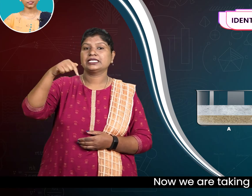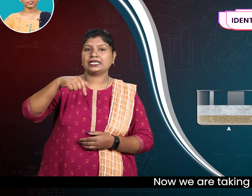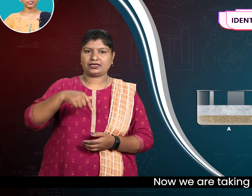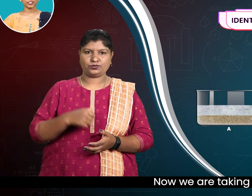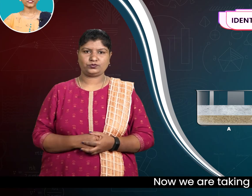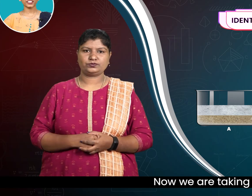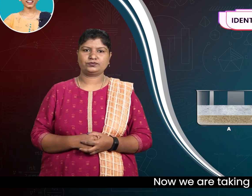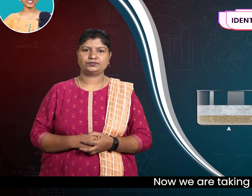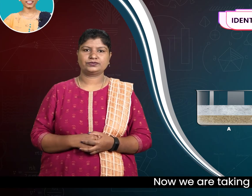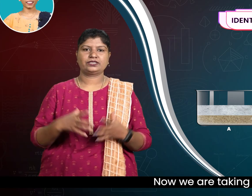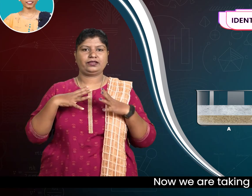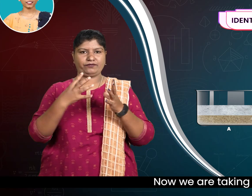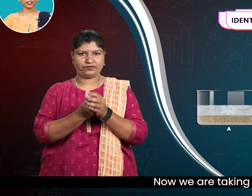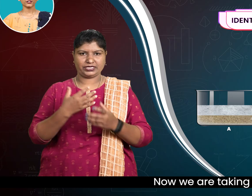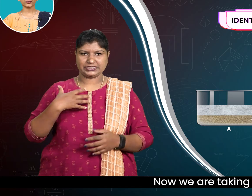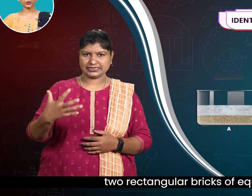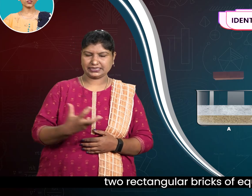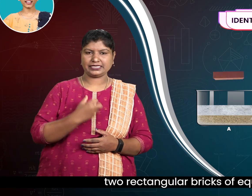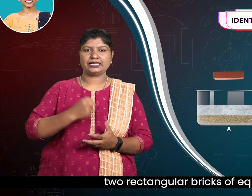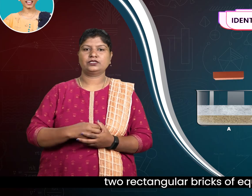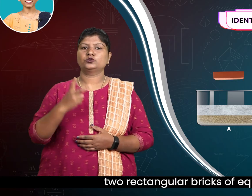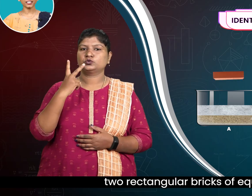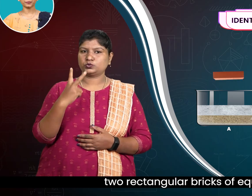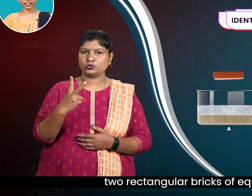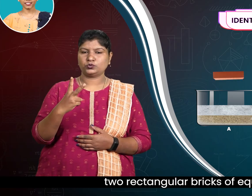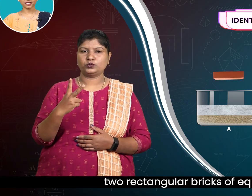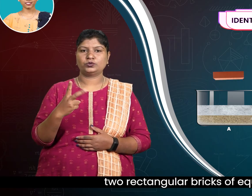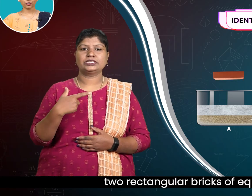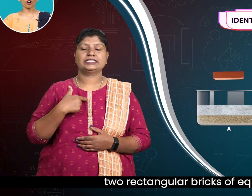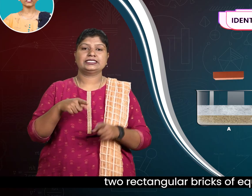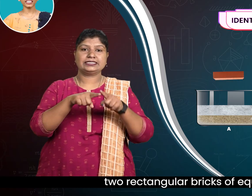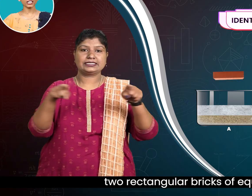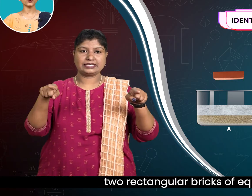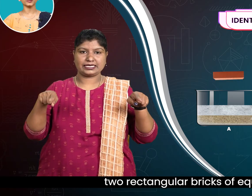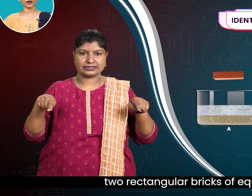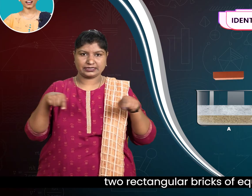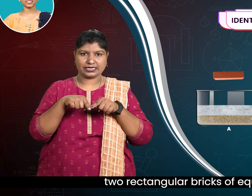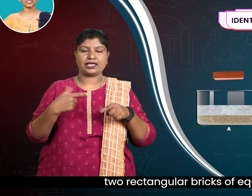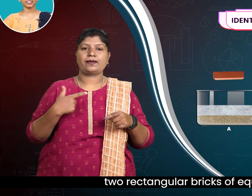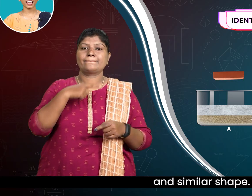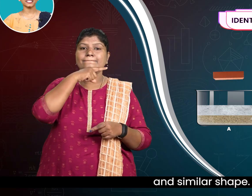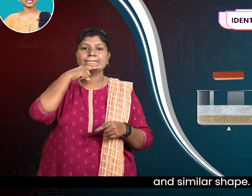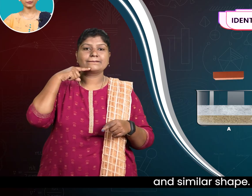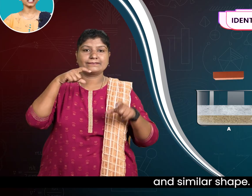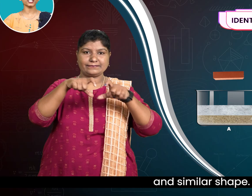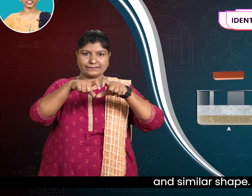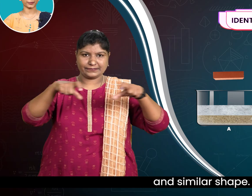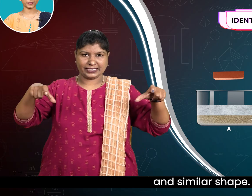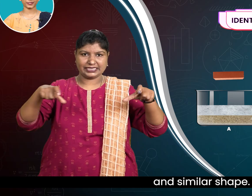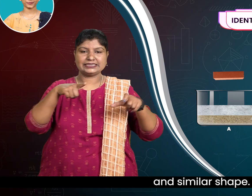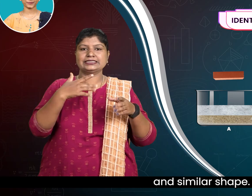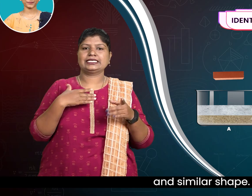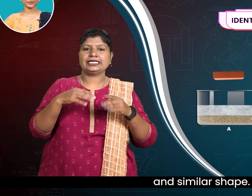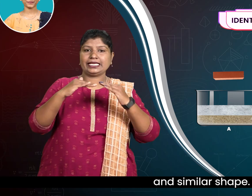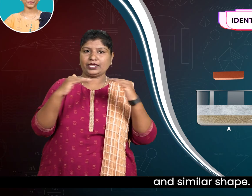Now, we are taking 2 rectangular bricks of equal mass and similar